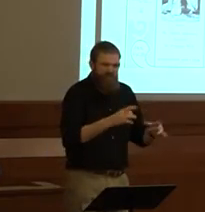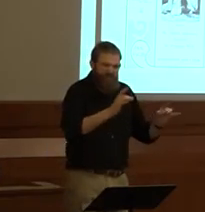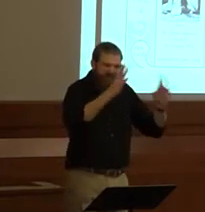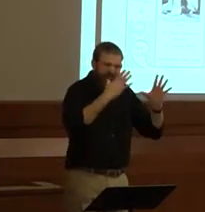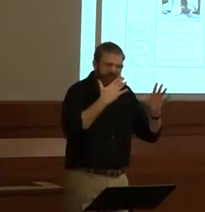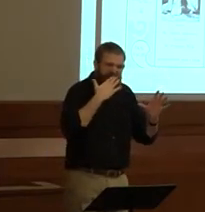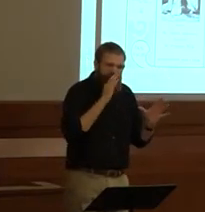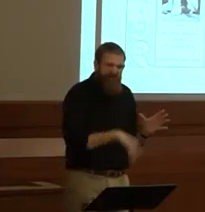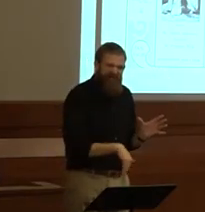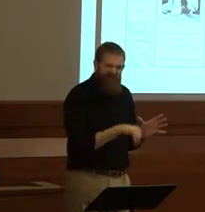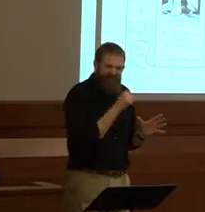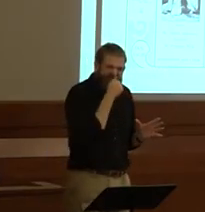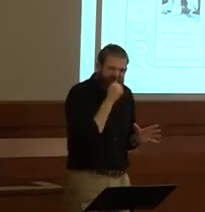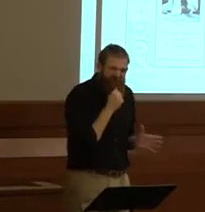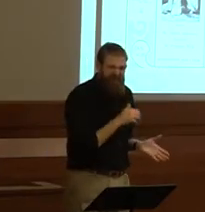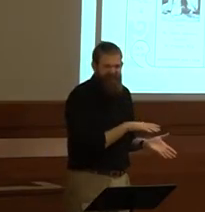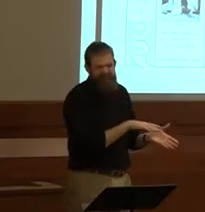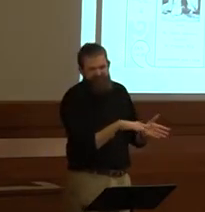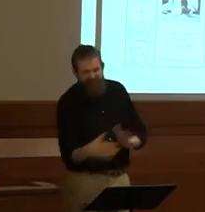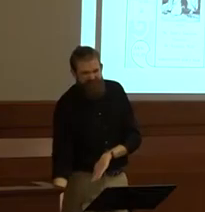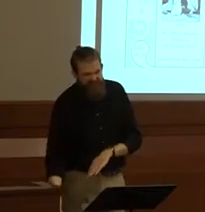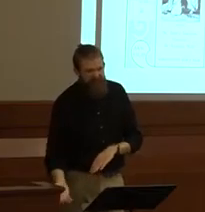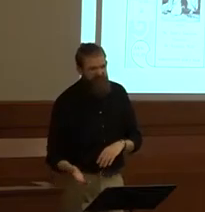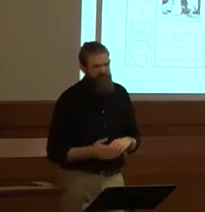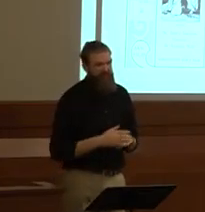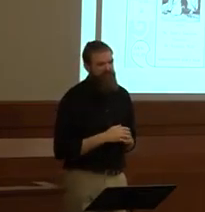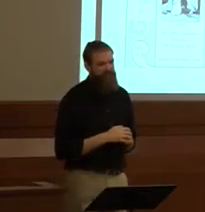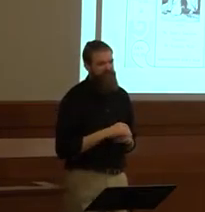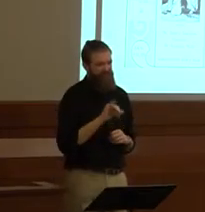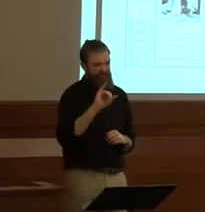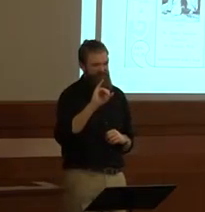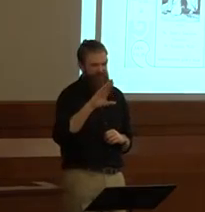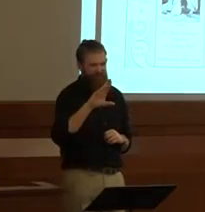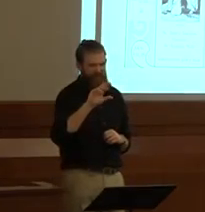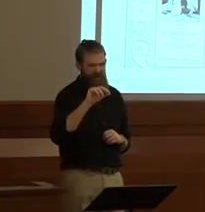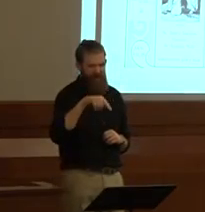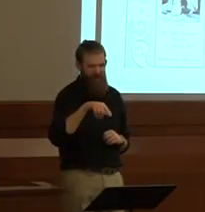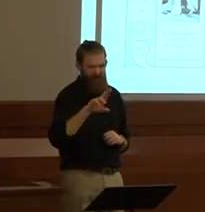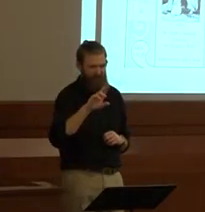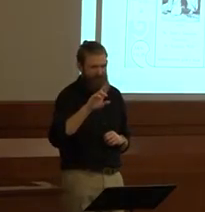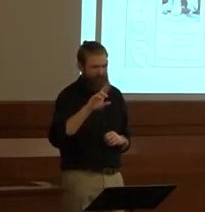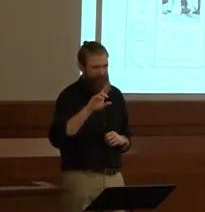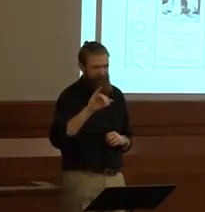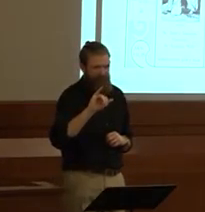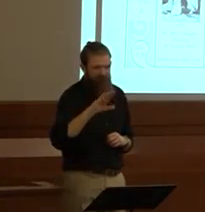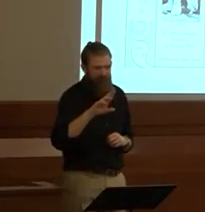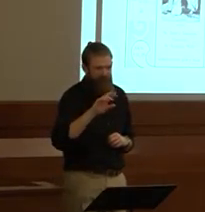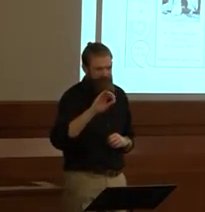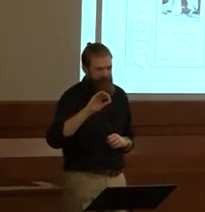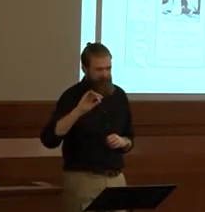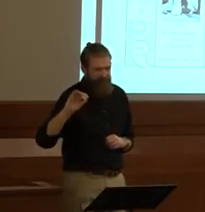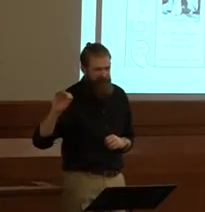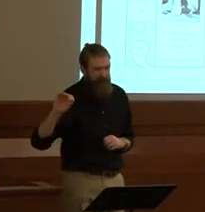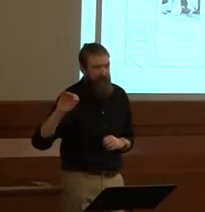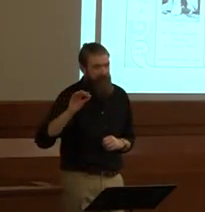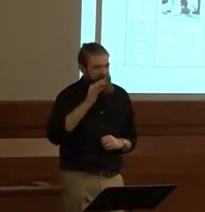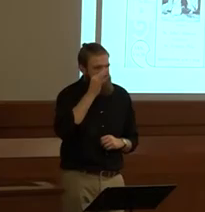the Iroquois. So many people in the deaf community consider him a